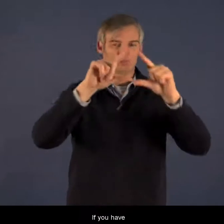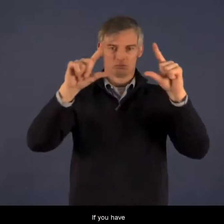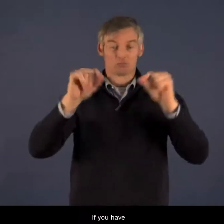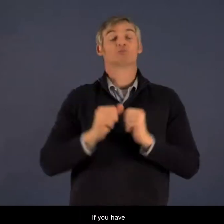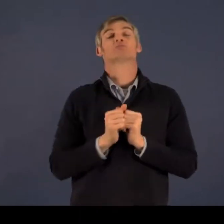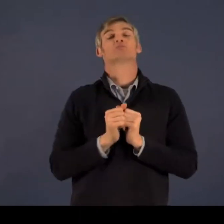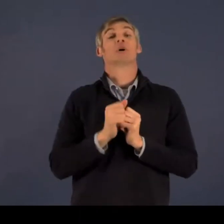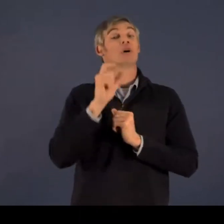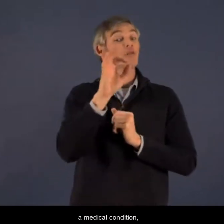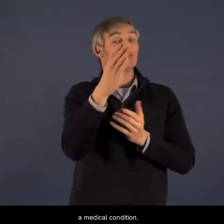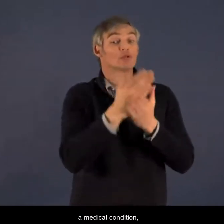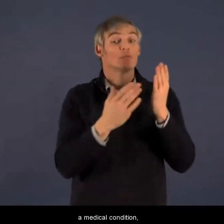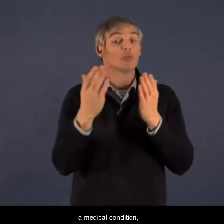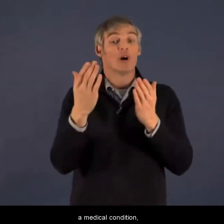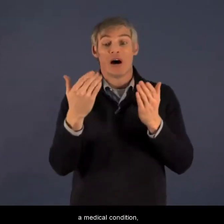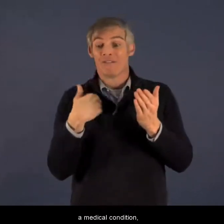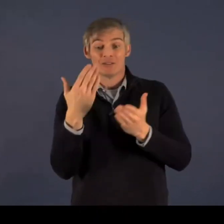have a medical condition